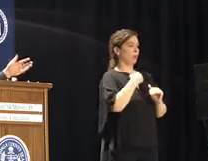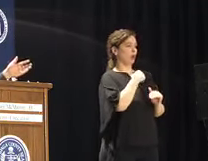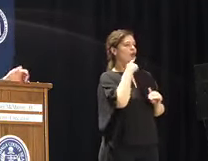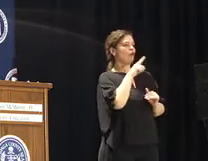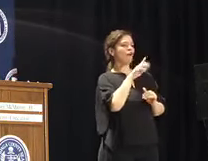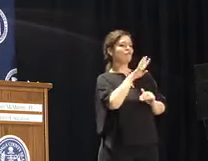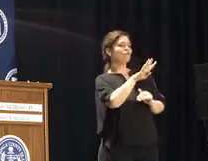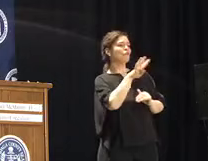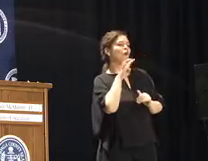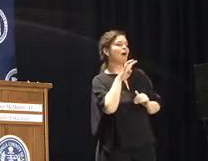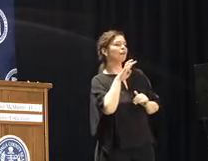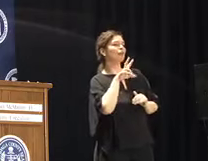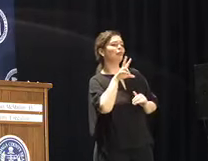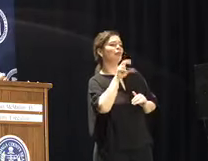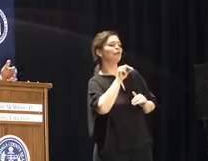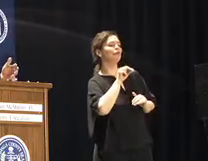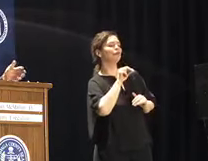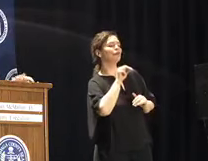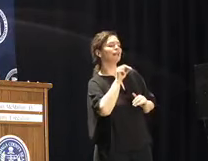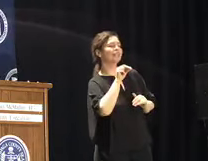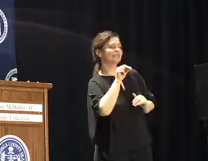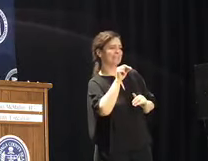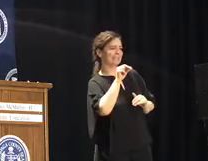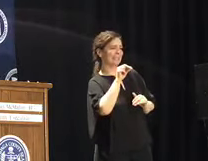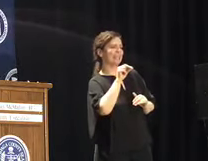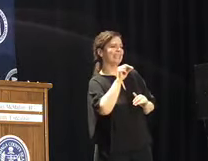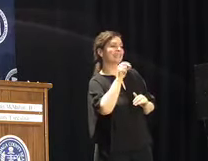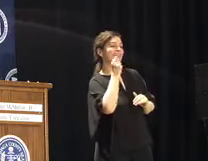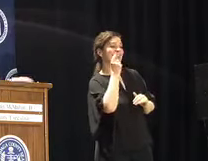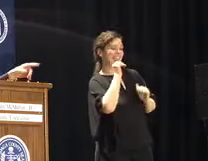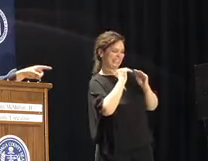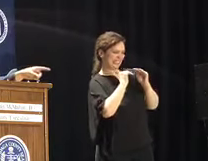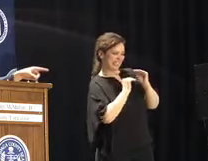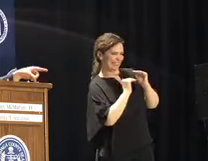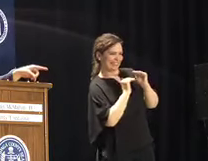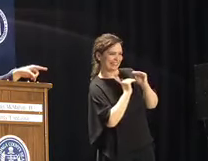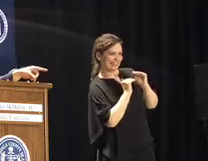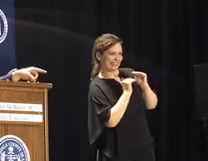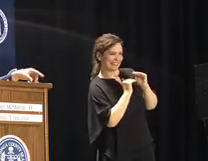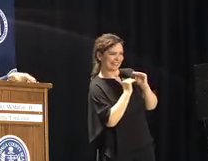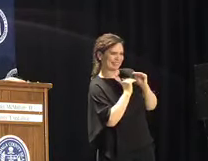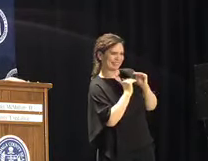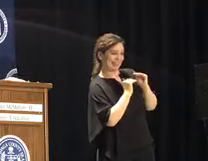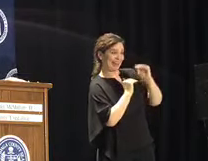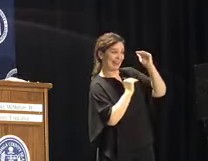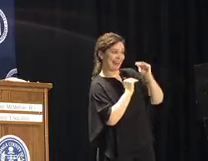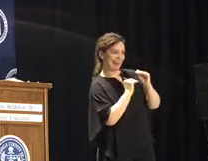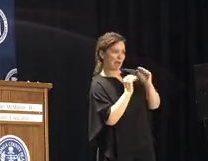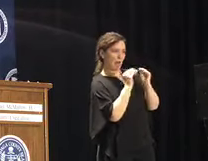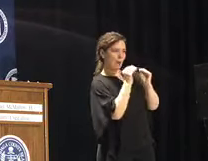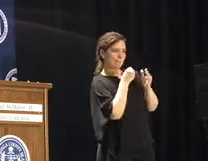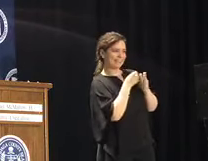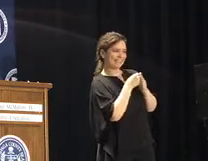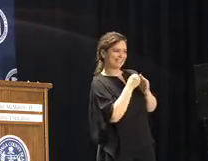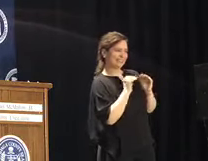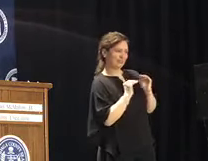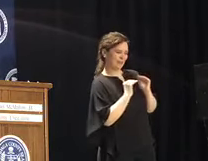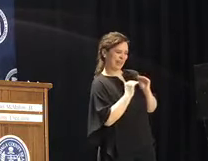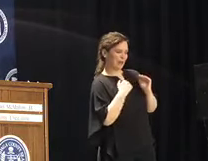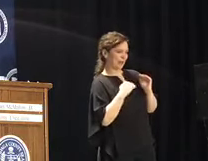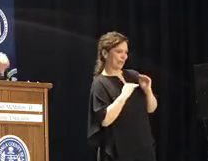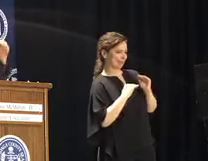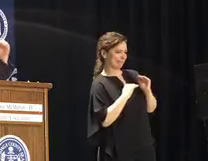the state won't give us money. I just don't know what it looks like. Whereas if you were talking about building surge hospitals, and I know